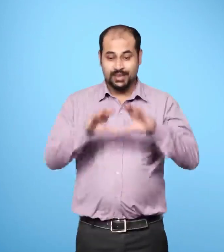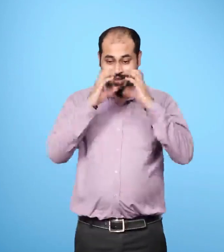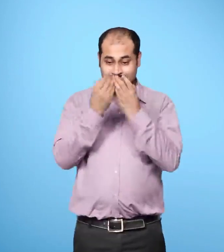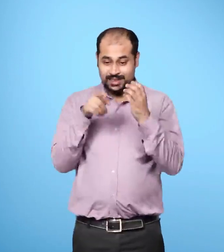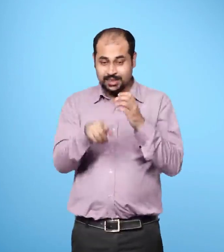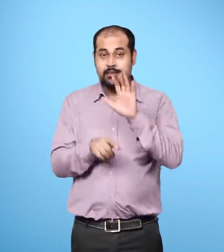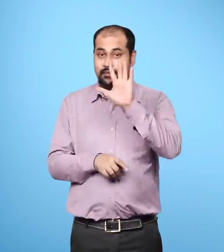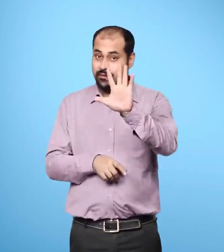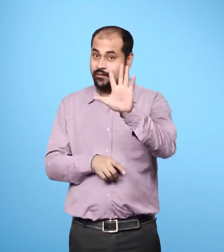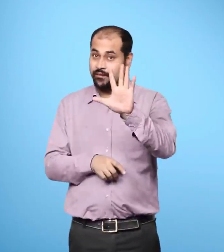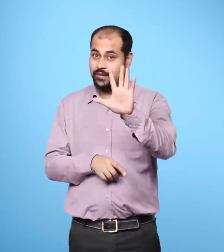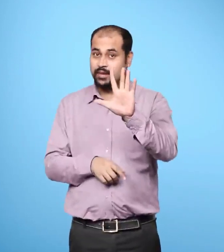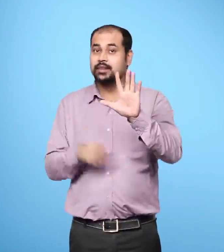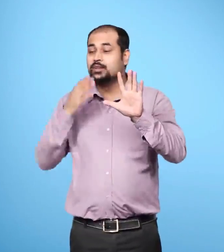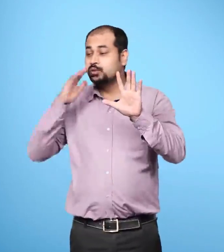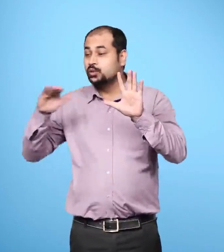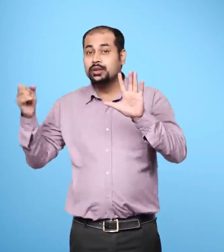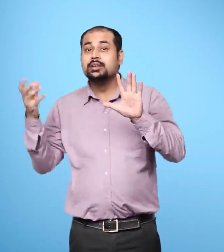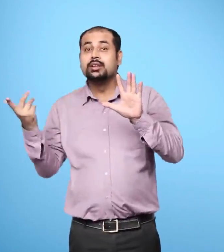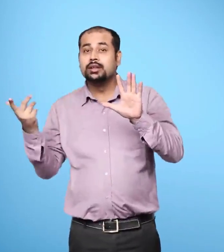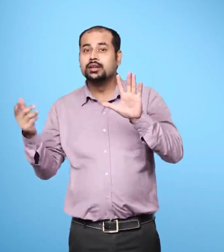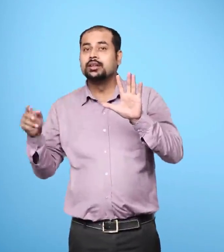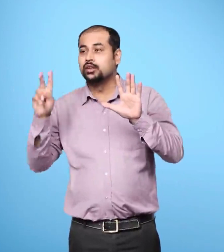Class 5, 26.